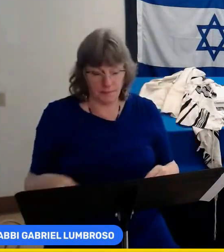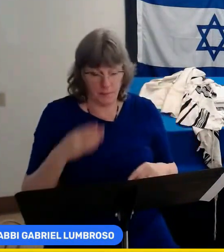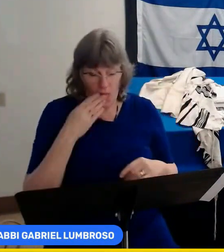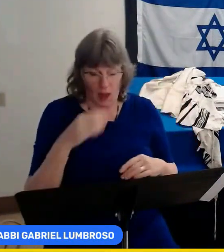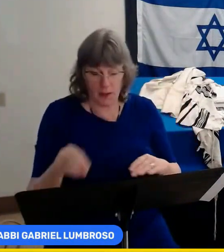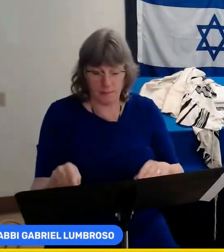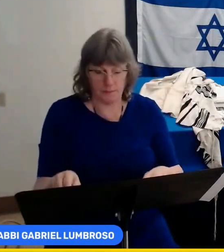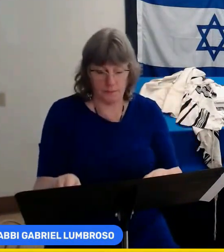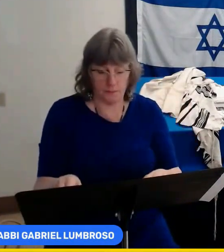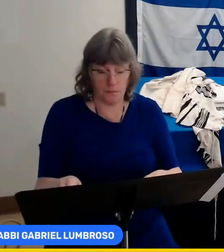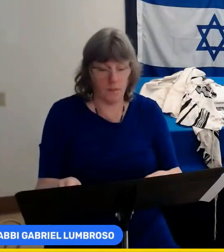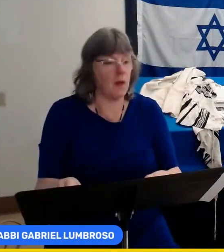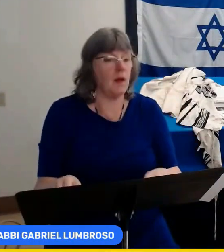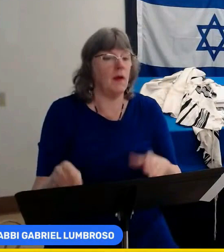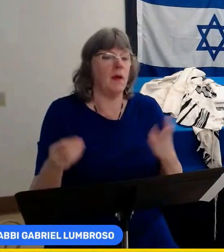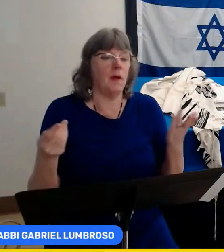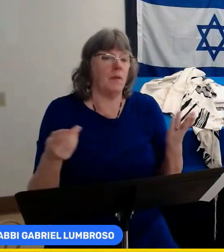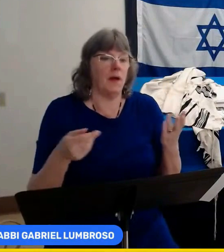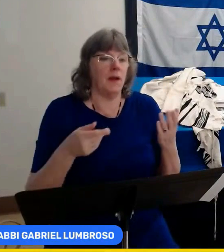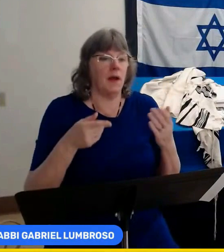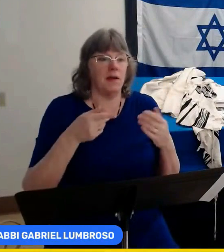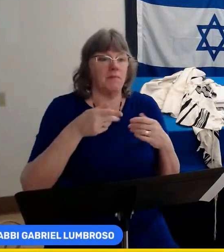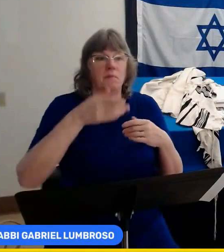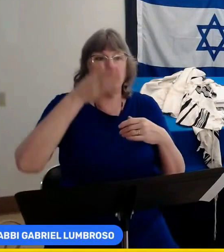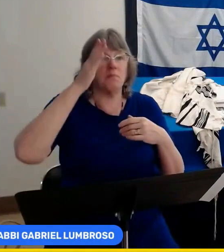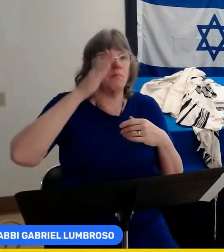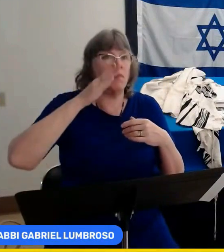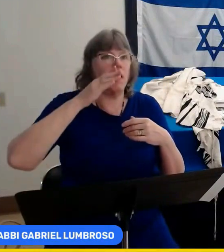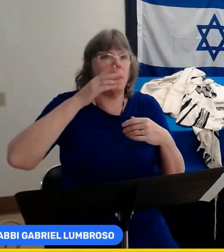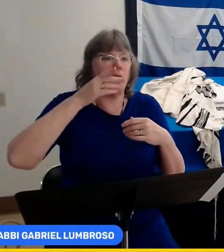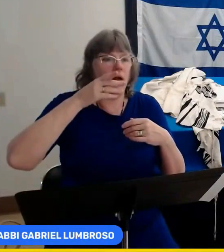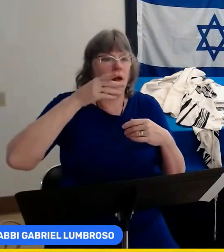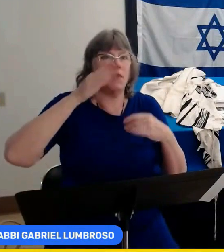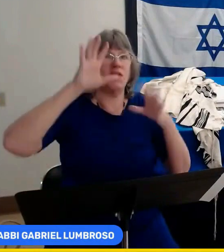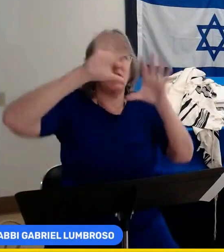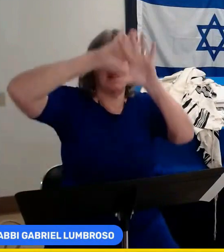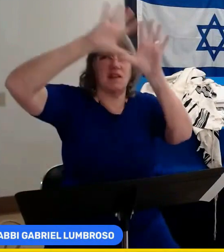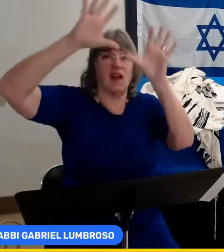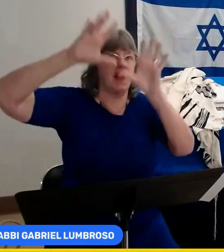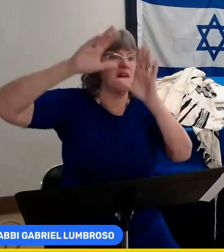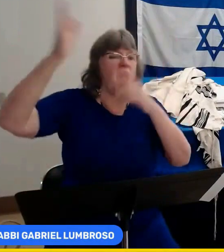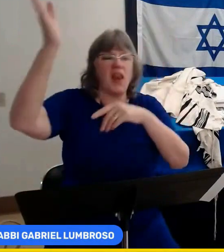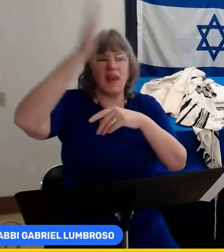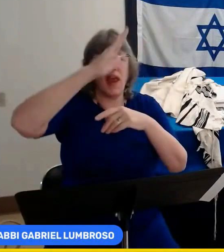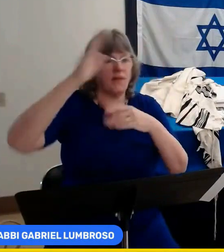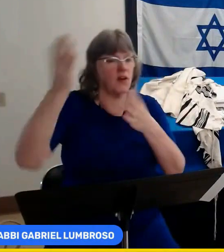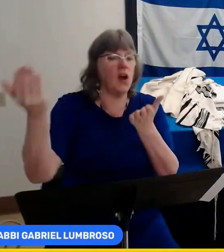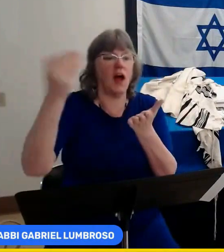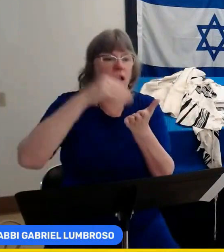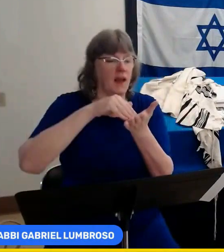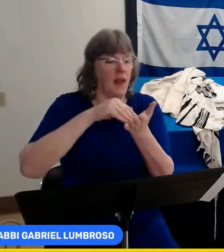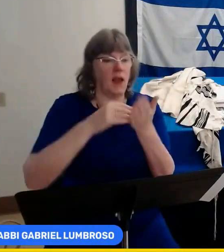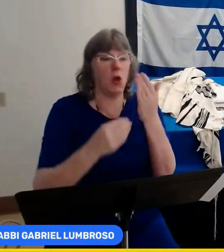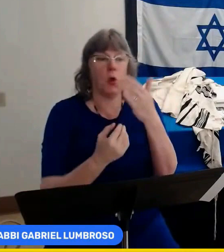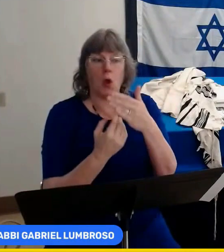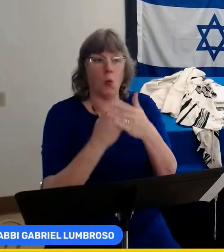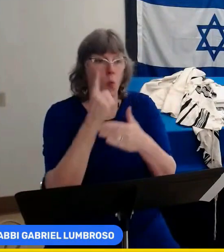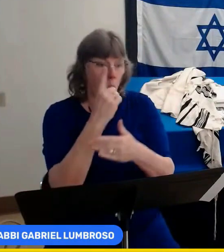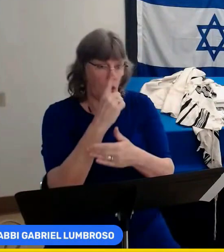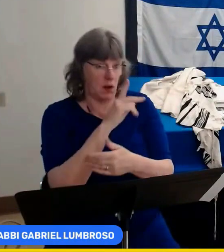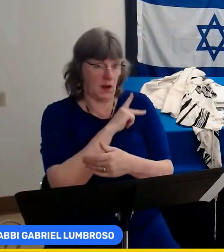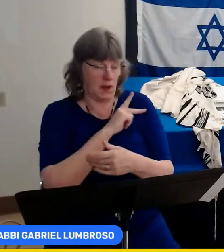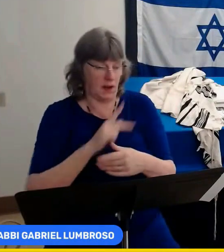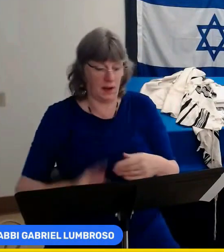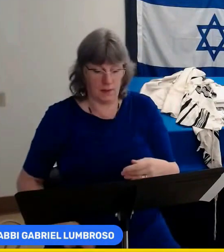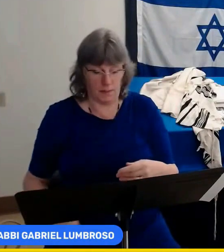mercy to whomever I will. King David with Bathsheba, he deserved to die. Bathsheba deserved to die. Yet God took the